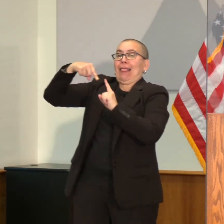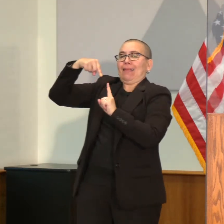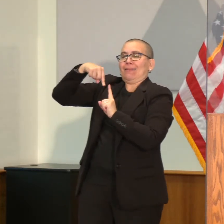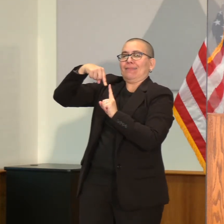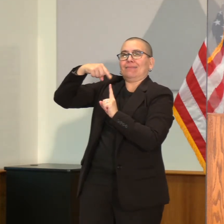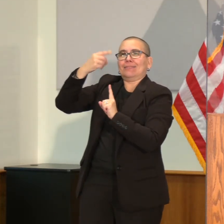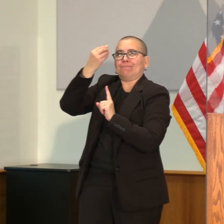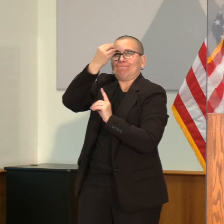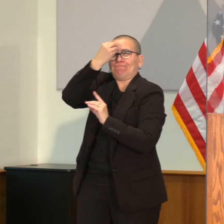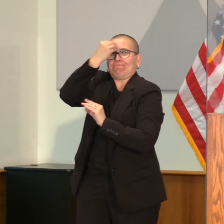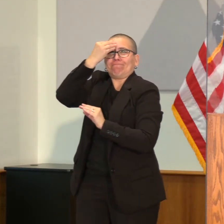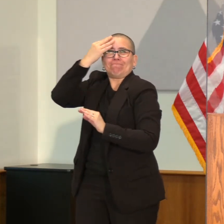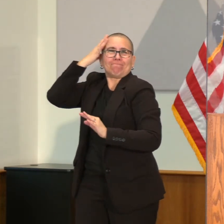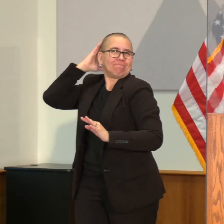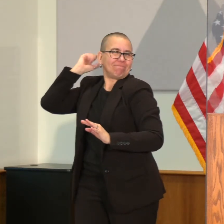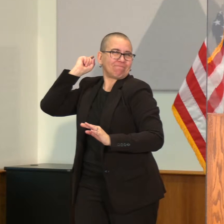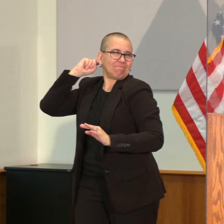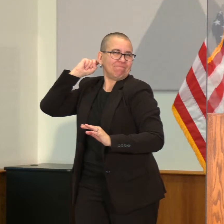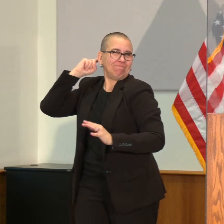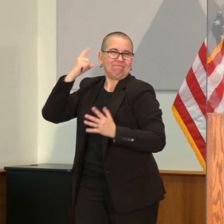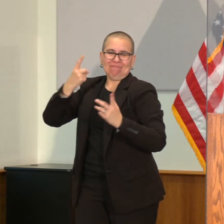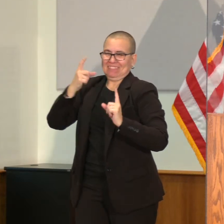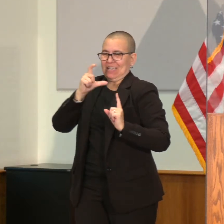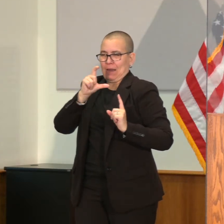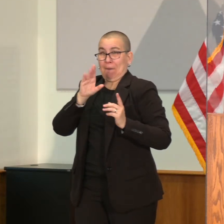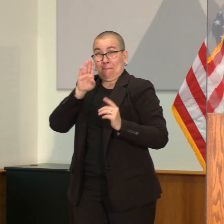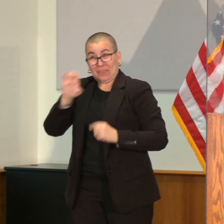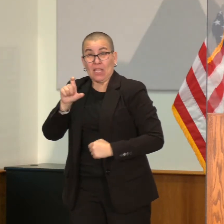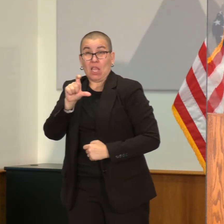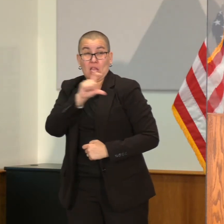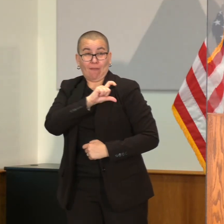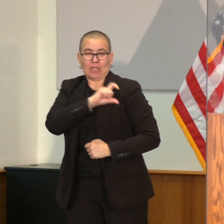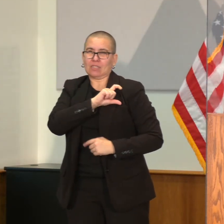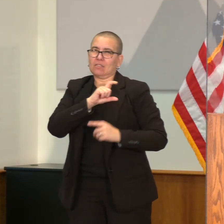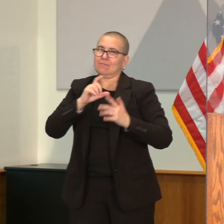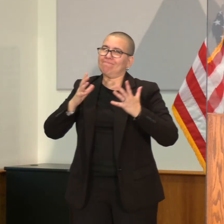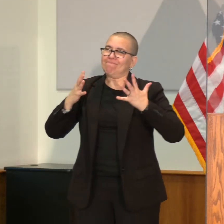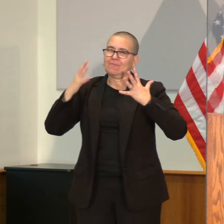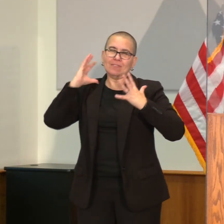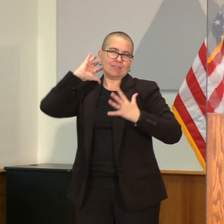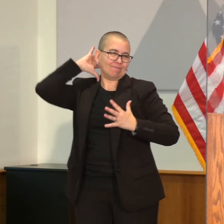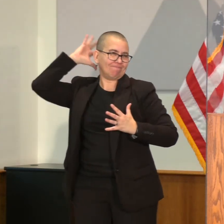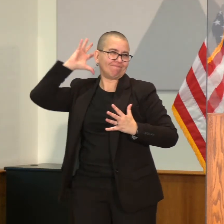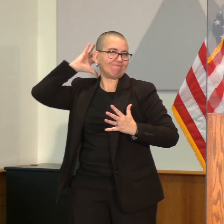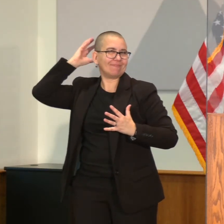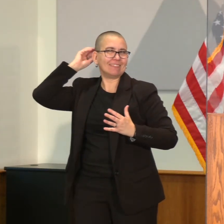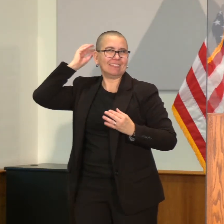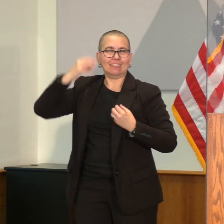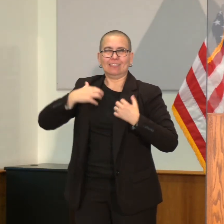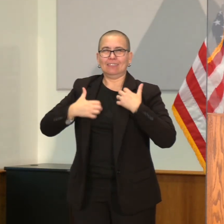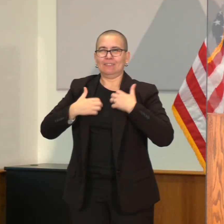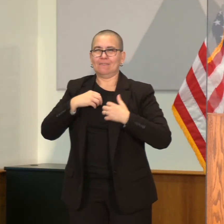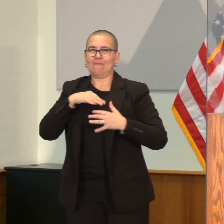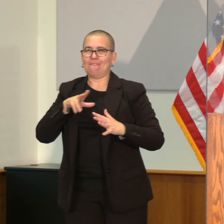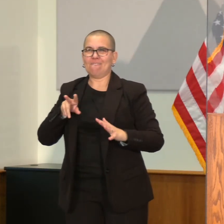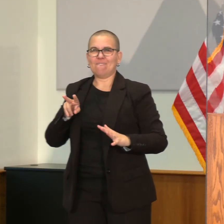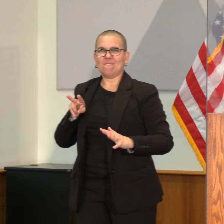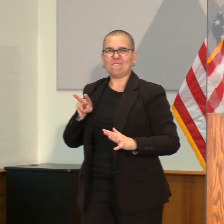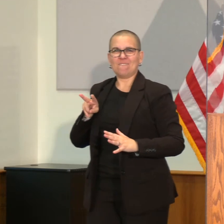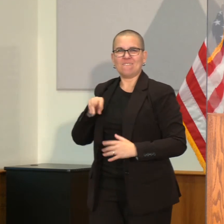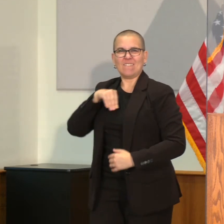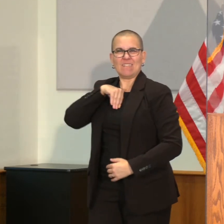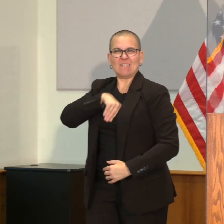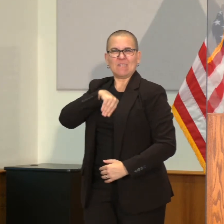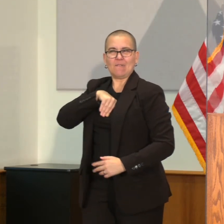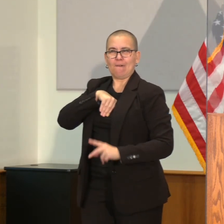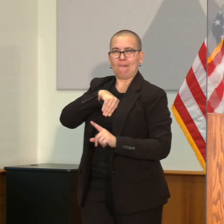and at the very most, that is a invitation in our reality for